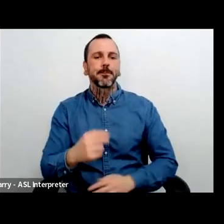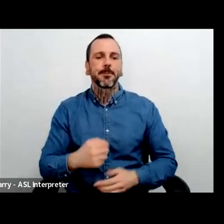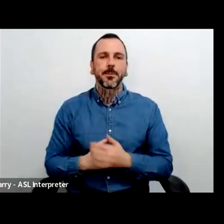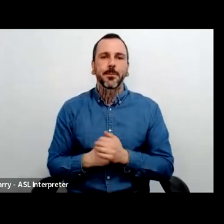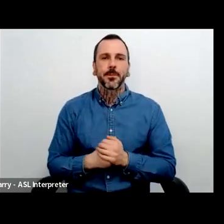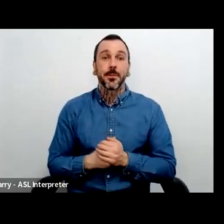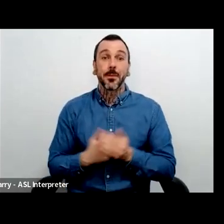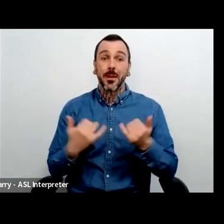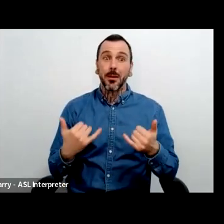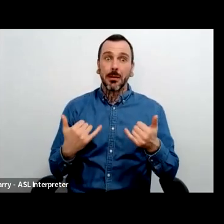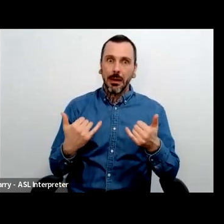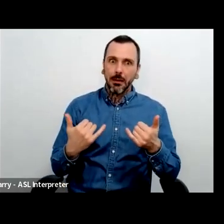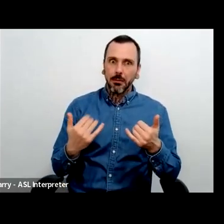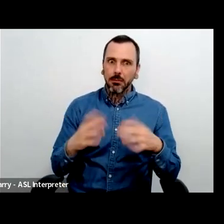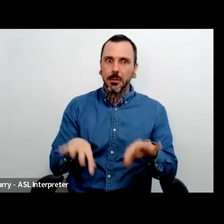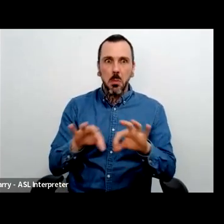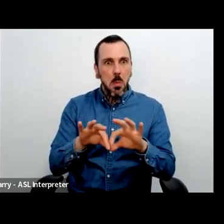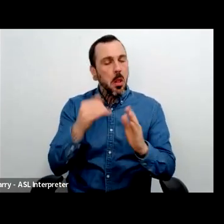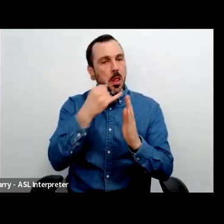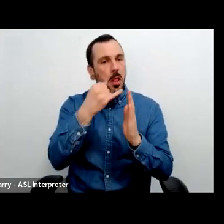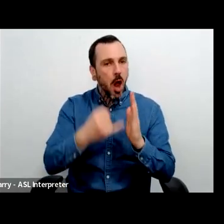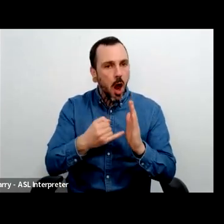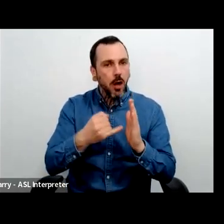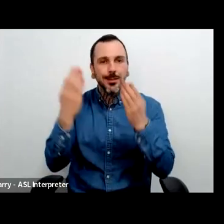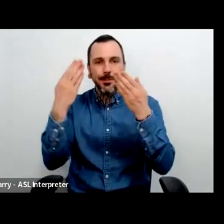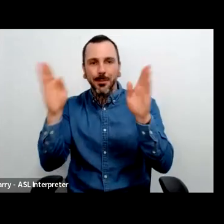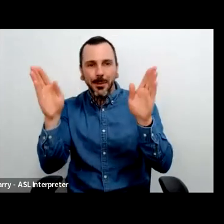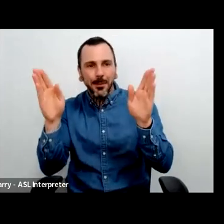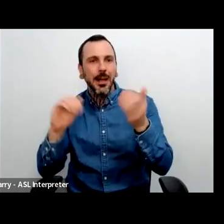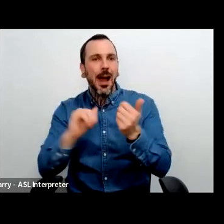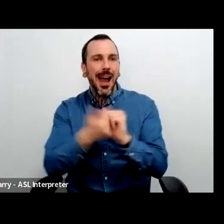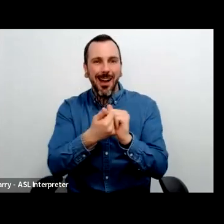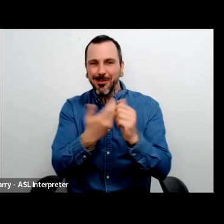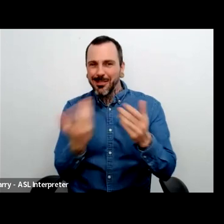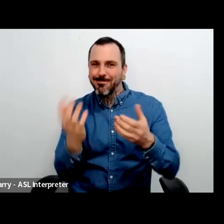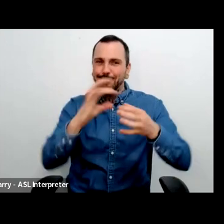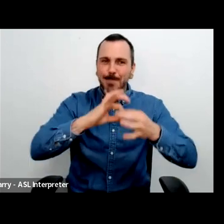the conversation with the arts and the public.